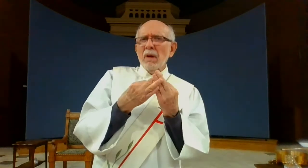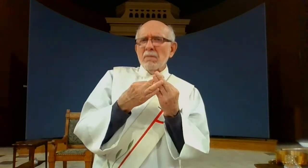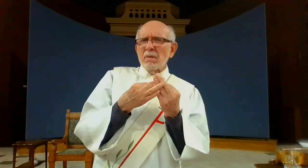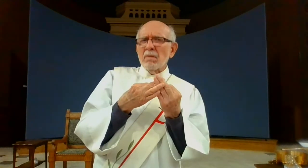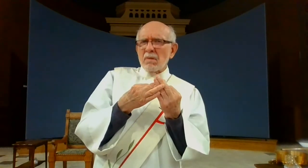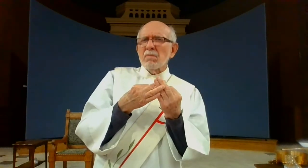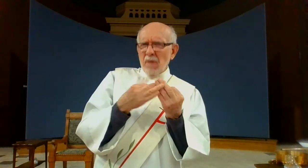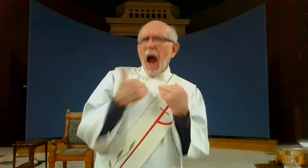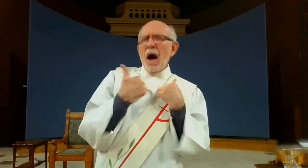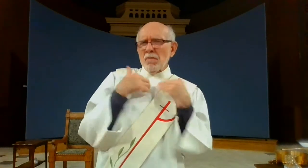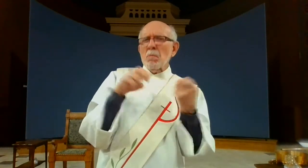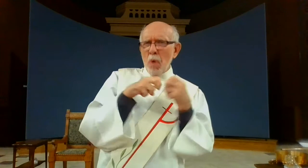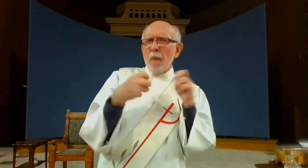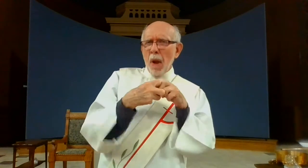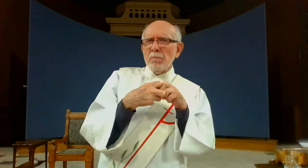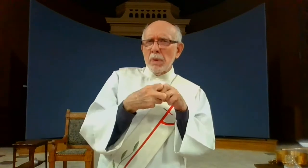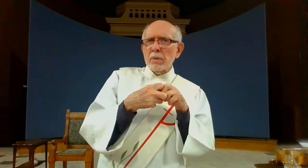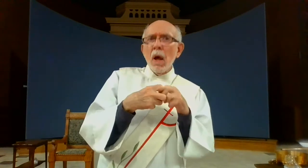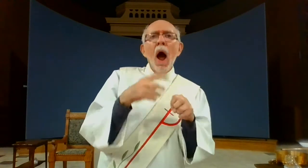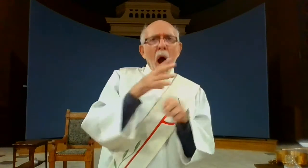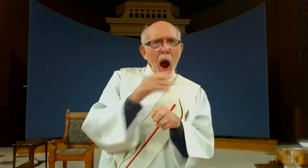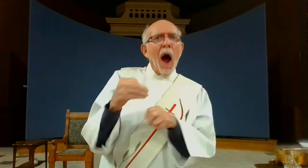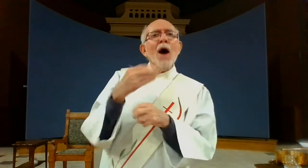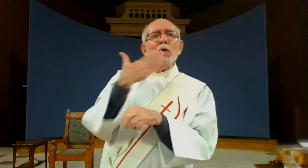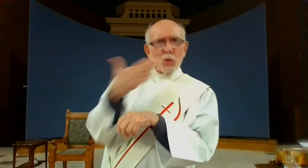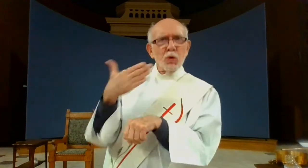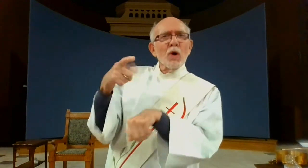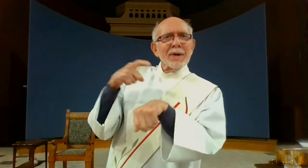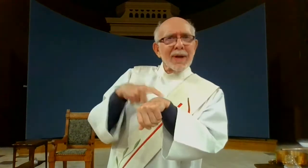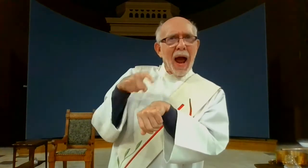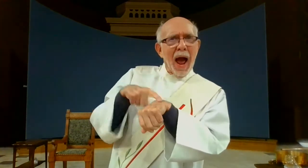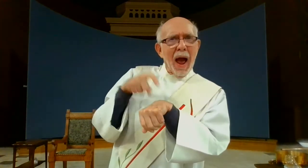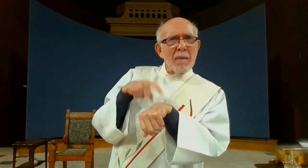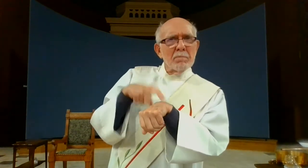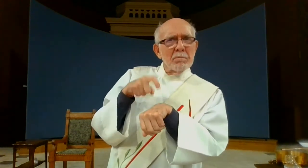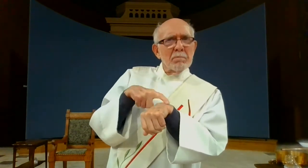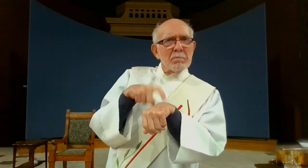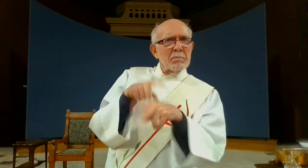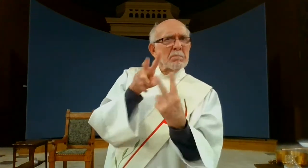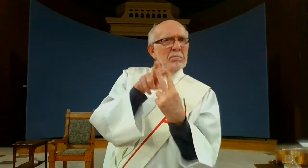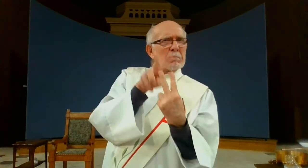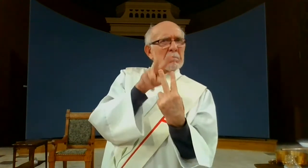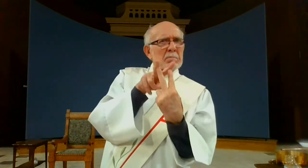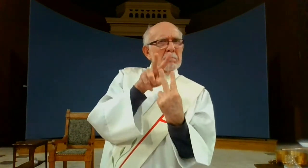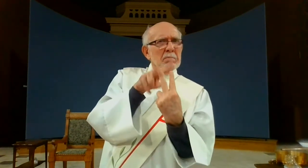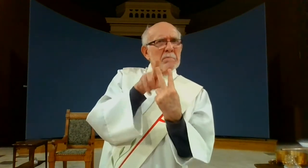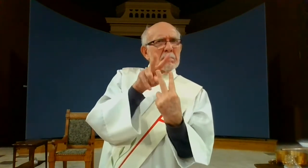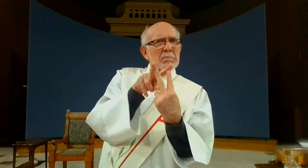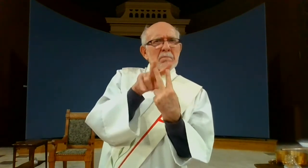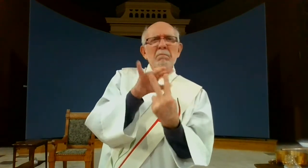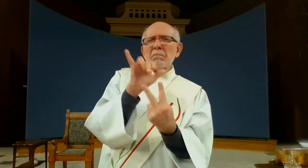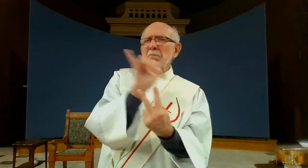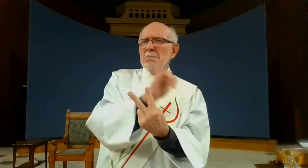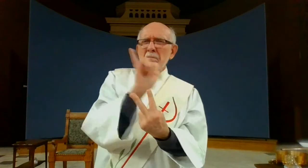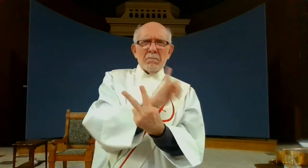Every family has problems and good times, both. They happen together.